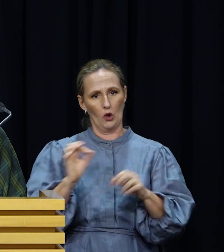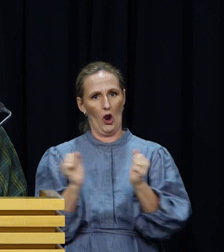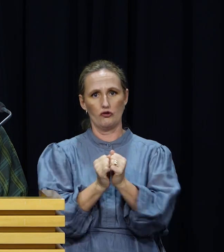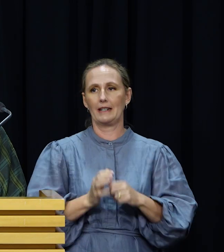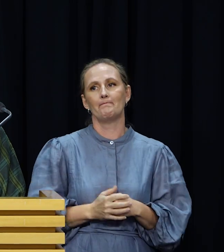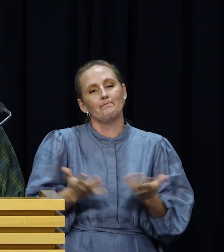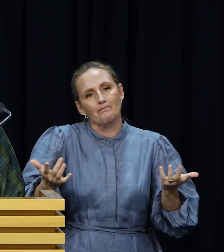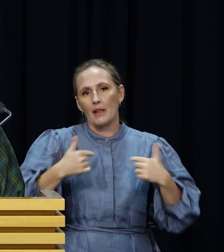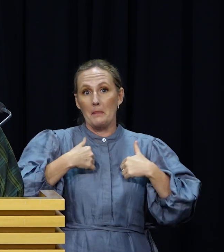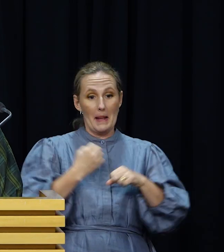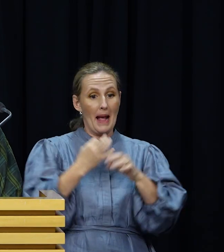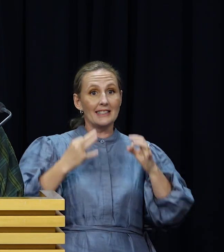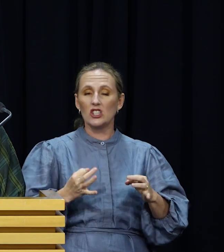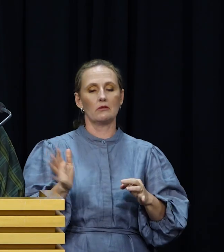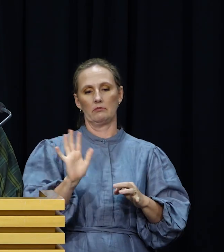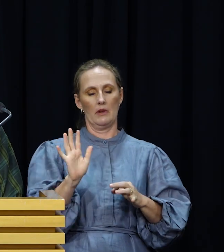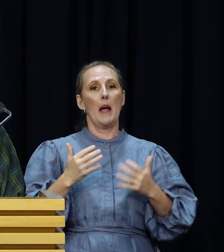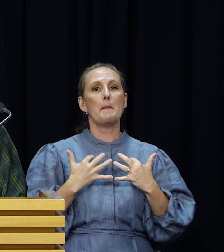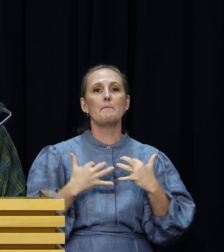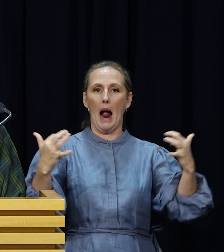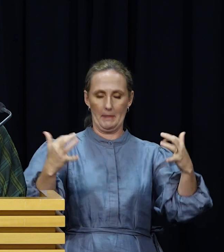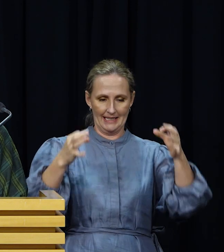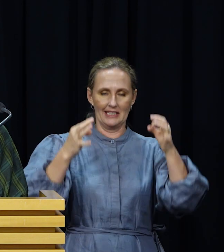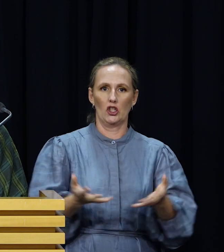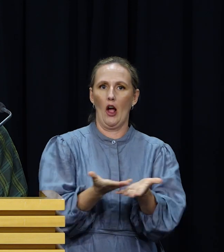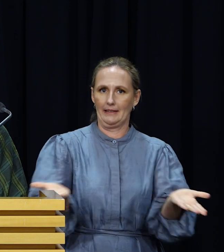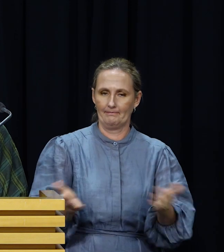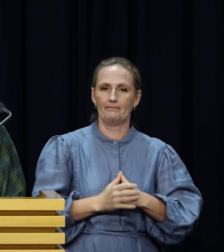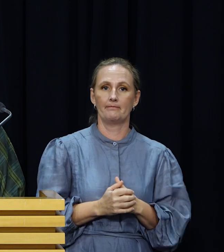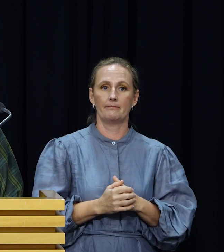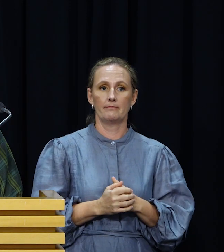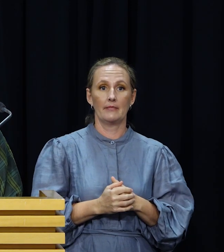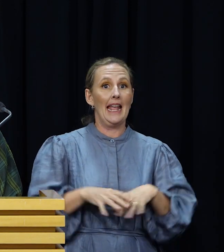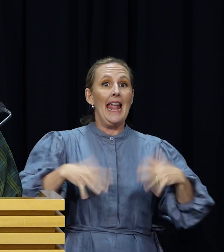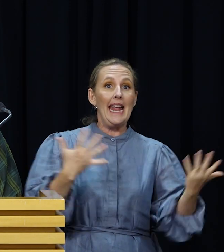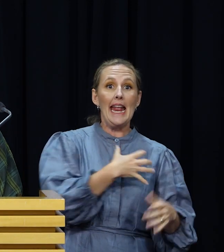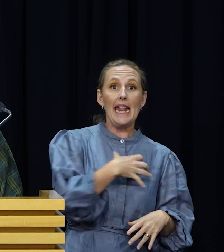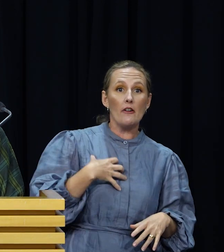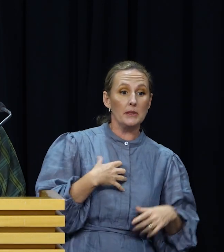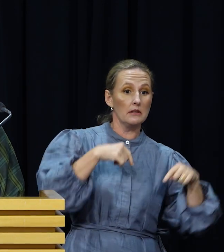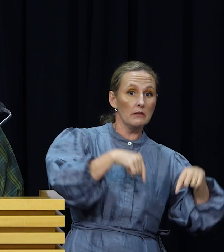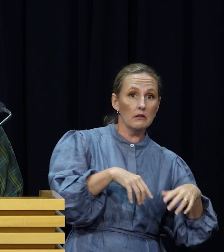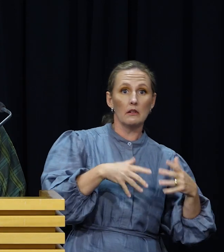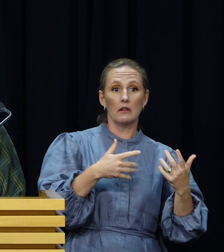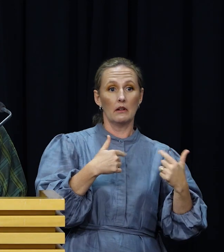should put it to the Parliament as a whole, because actually any government of the day isn't in the position to make this call. And